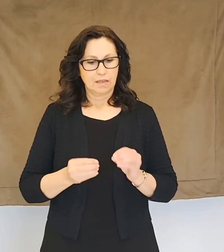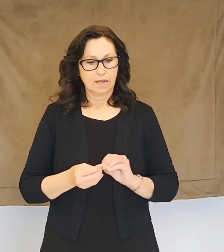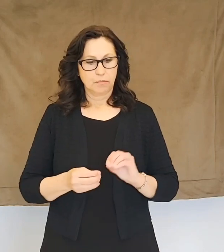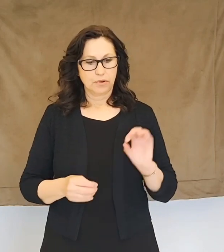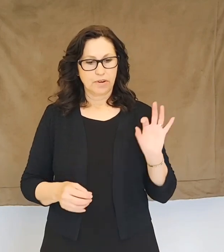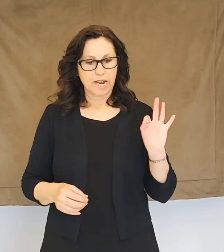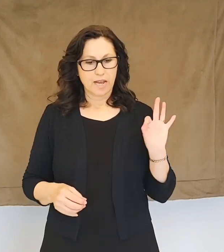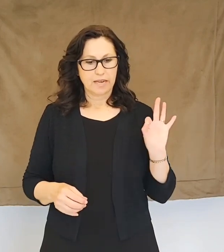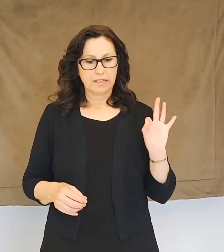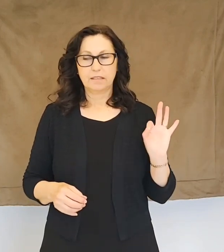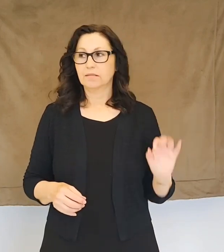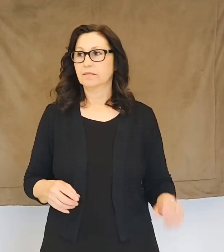Number nine.